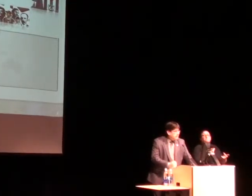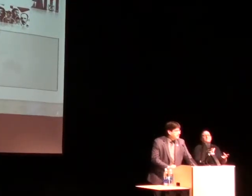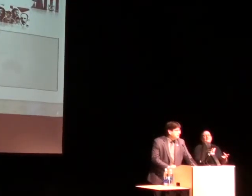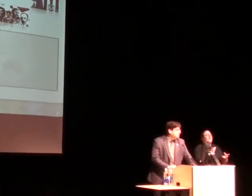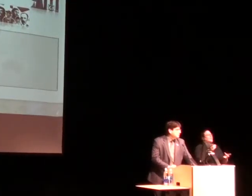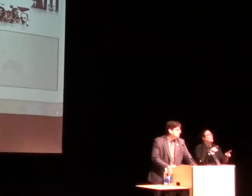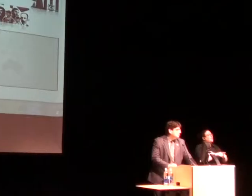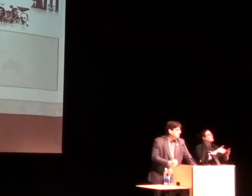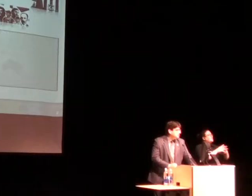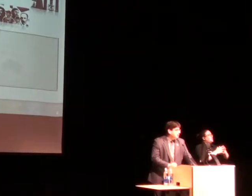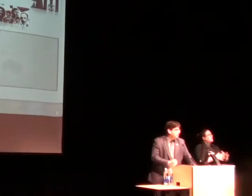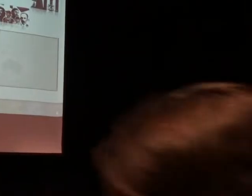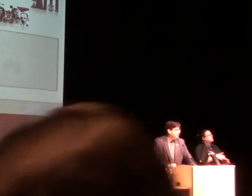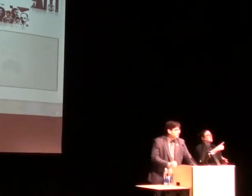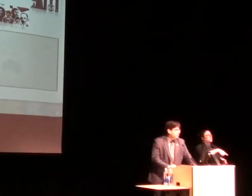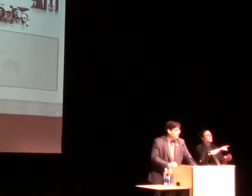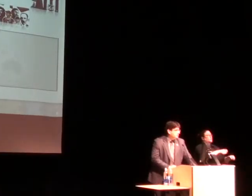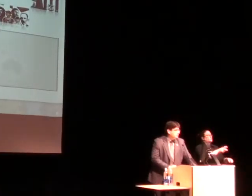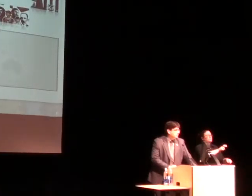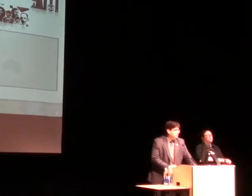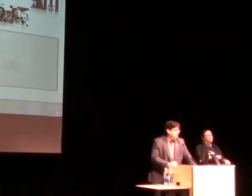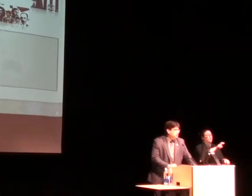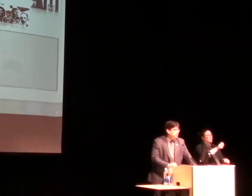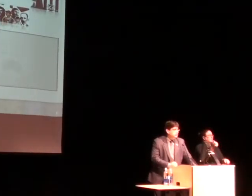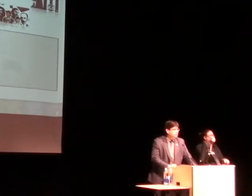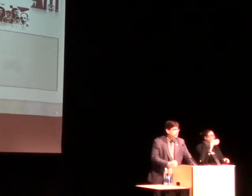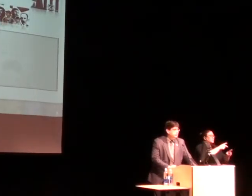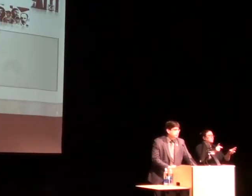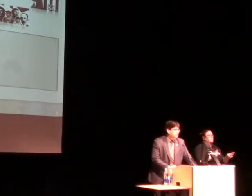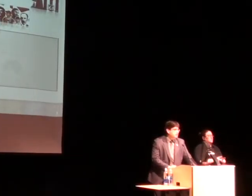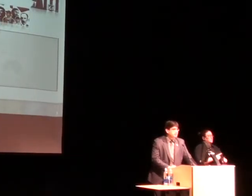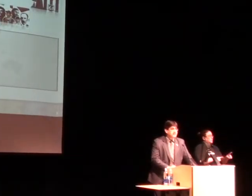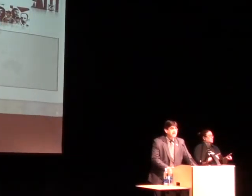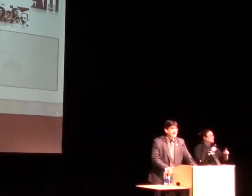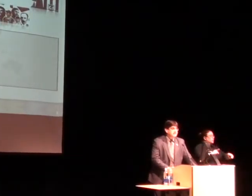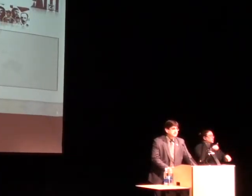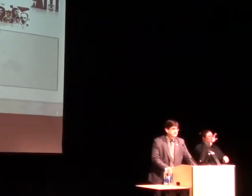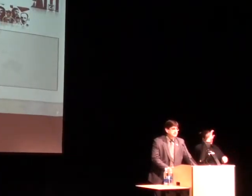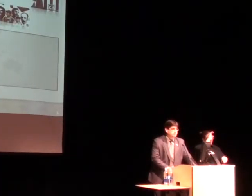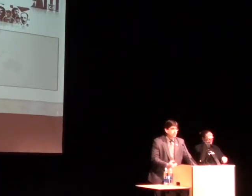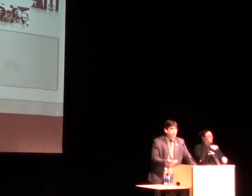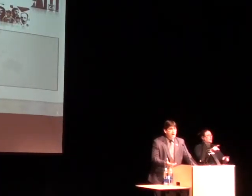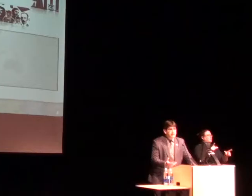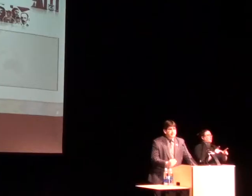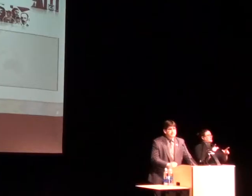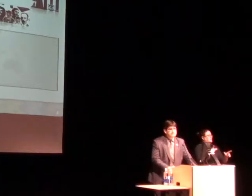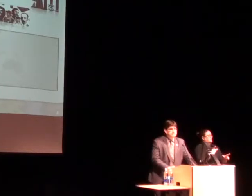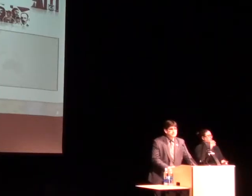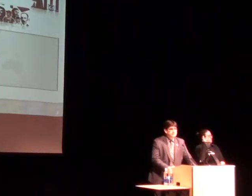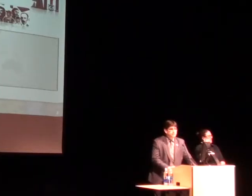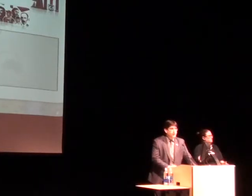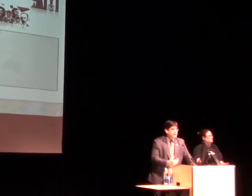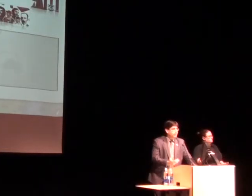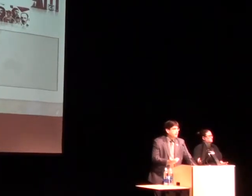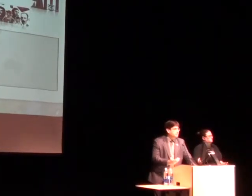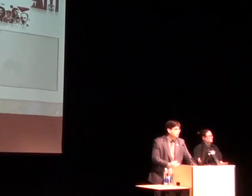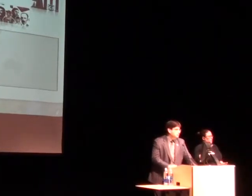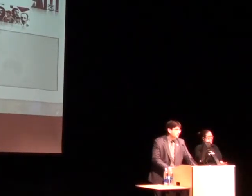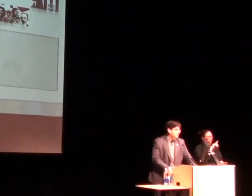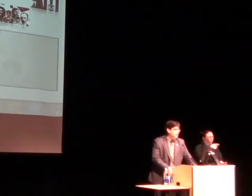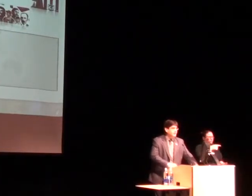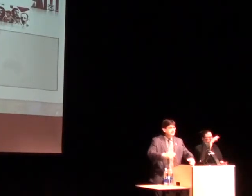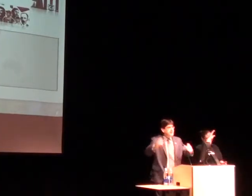as Americans, you can travel wherever you want. But in order to go to Cuba, you need a license. Why? Why only